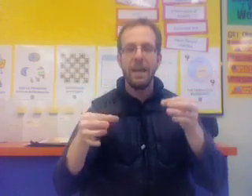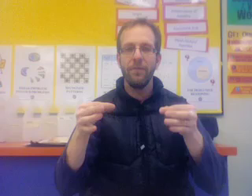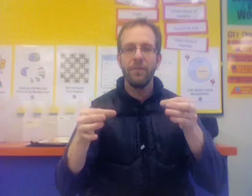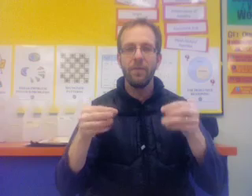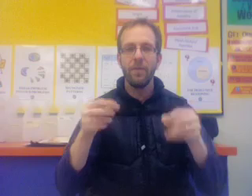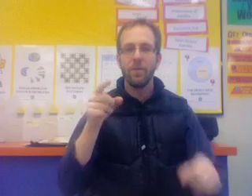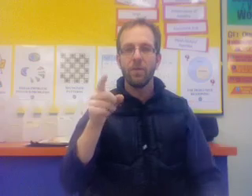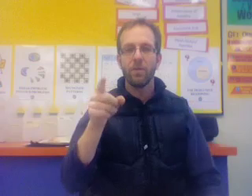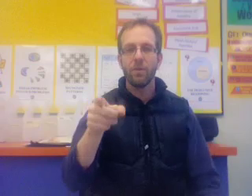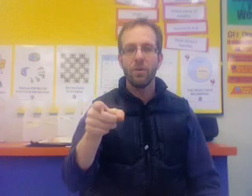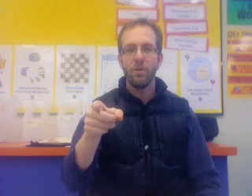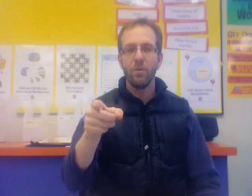If you